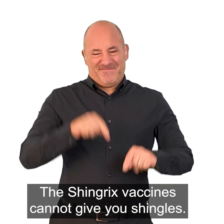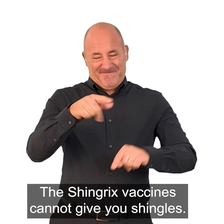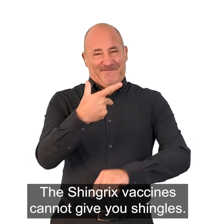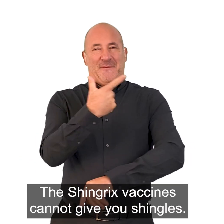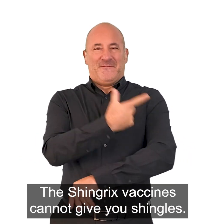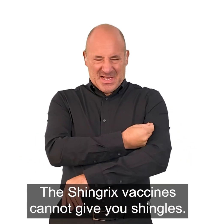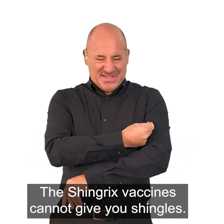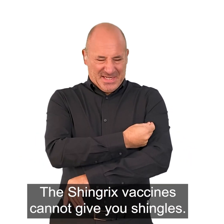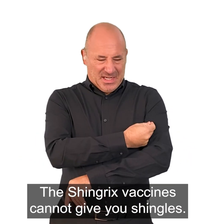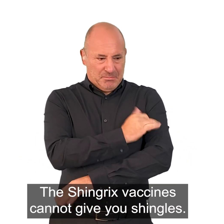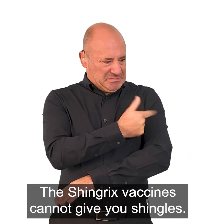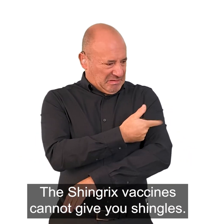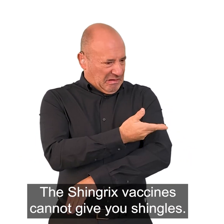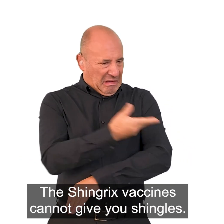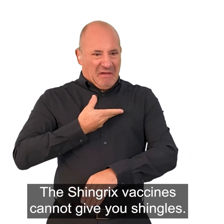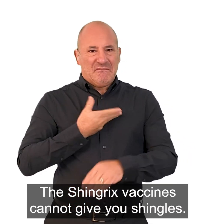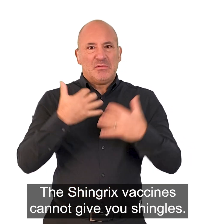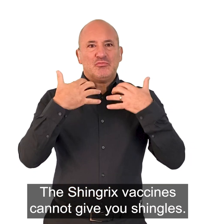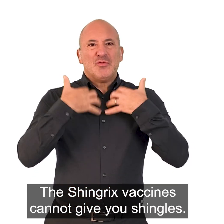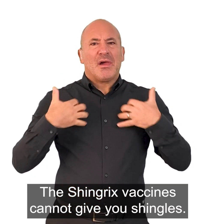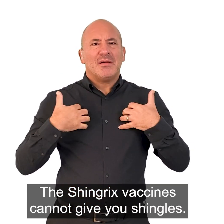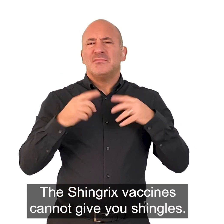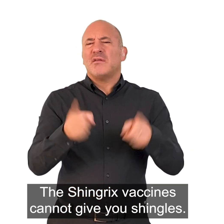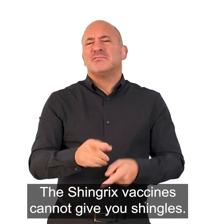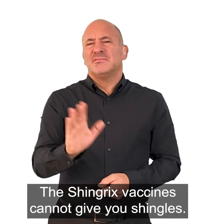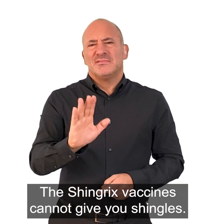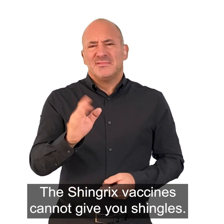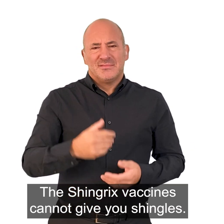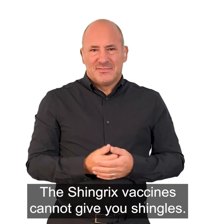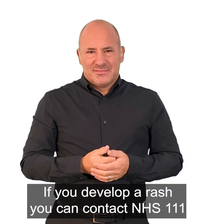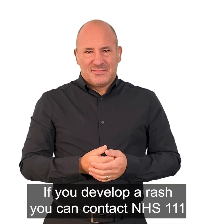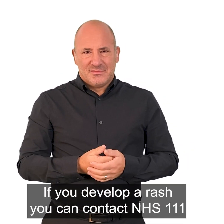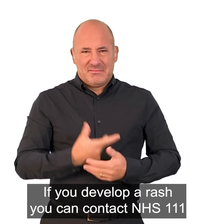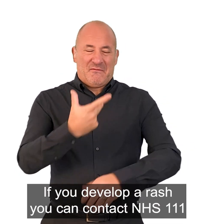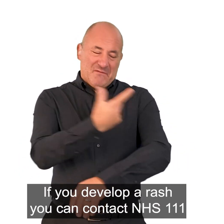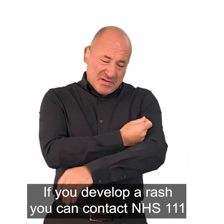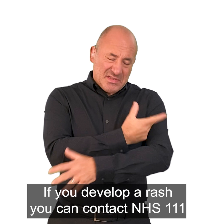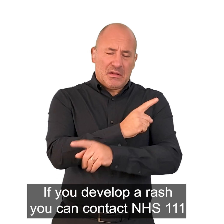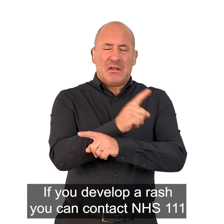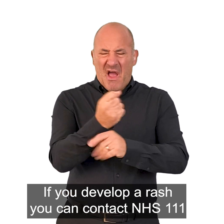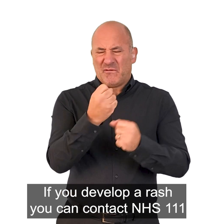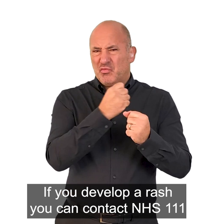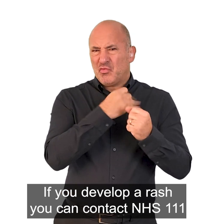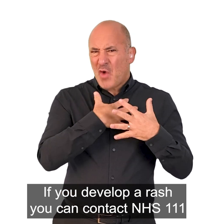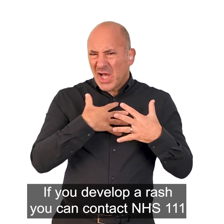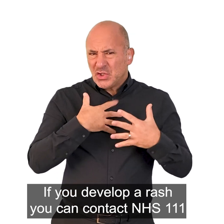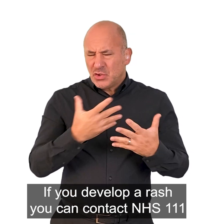The Shingrix vaccines cannot give you shingles. If you develop a rash, you can contact